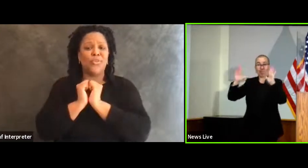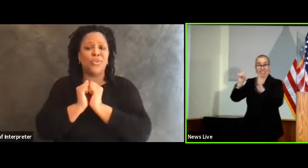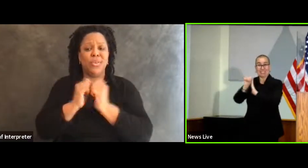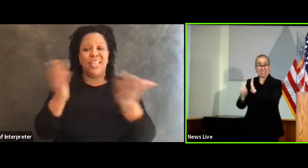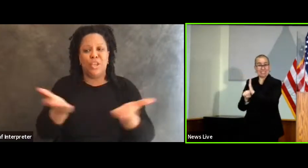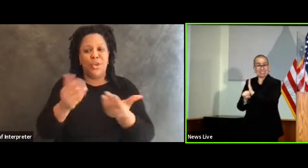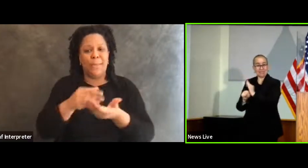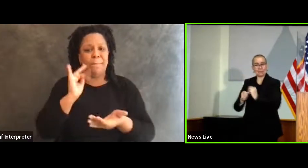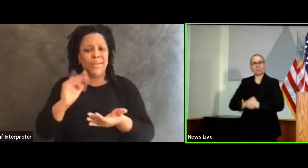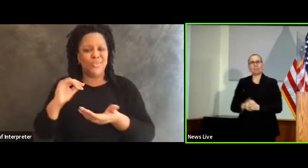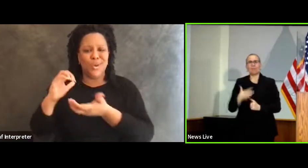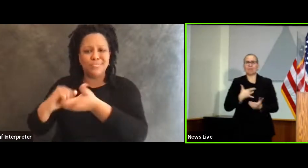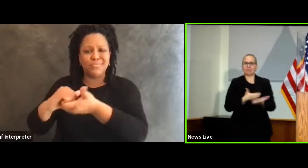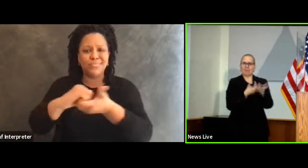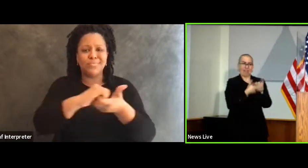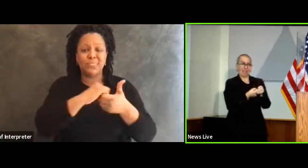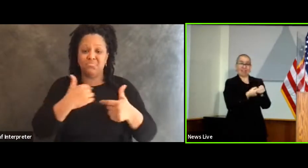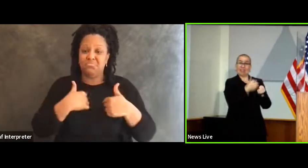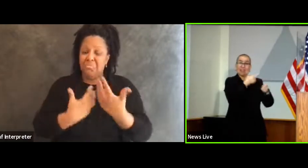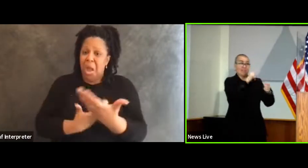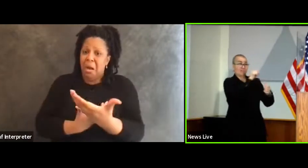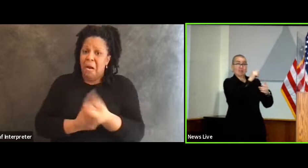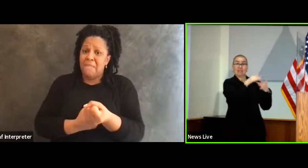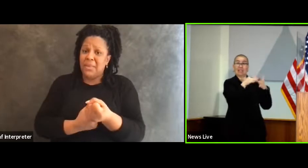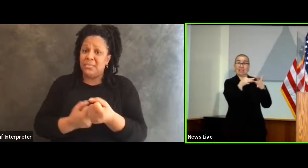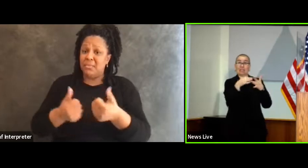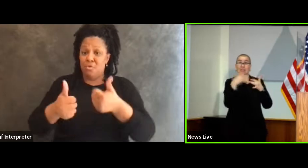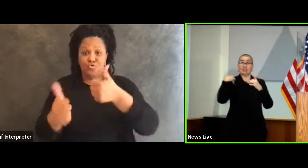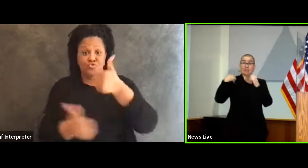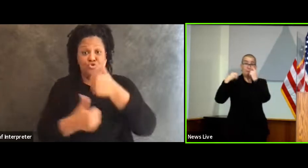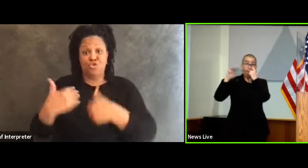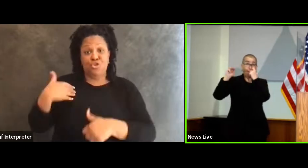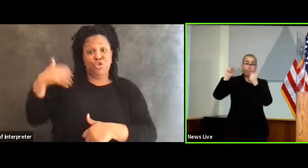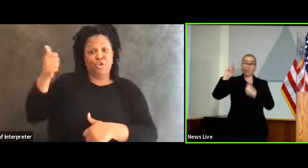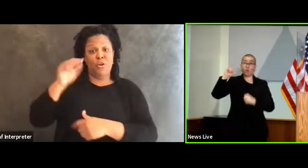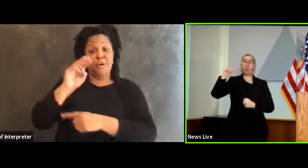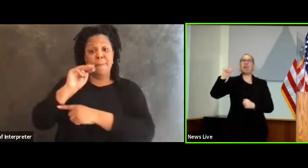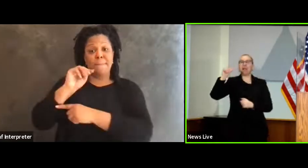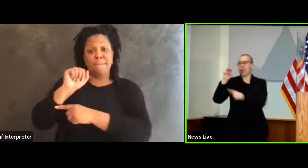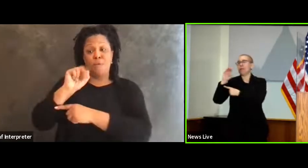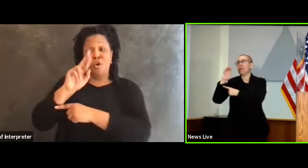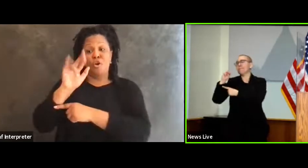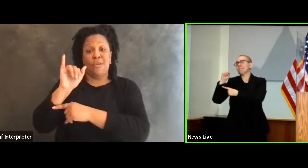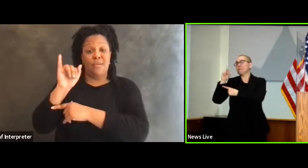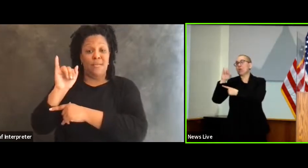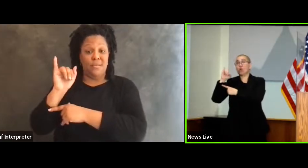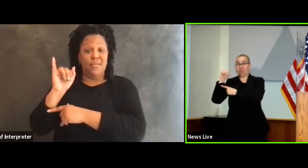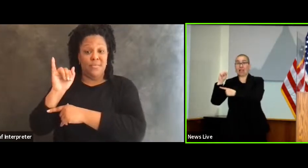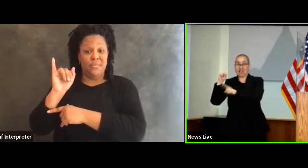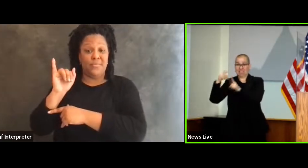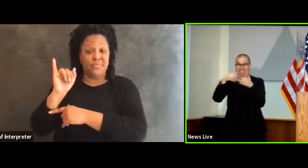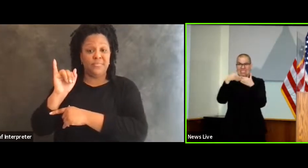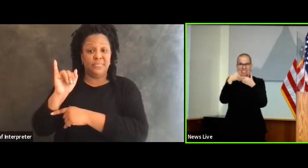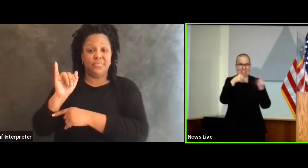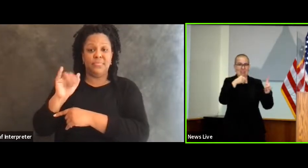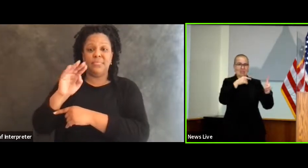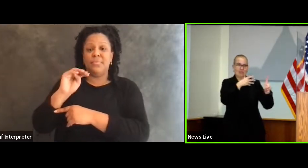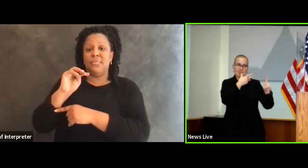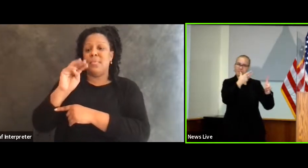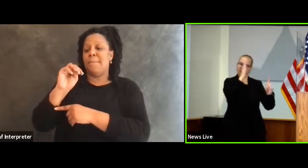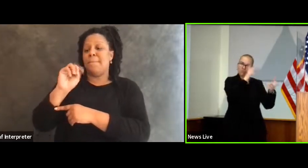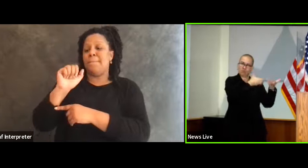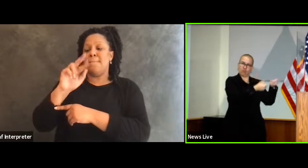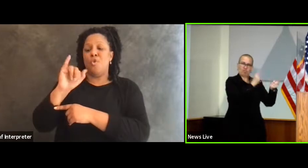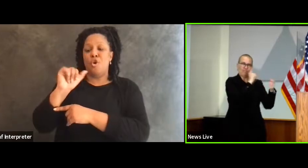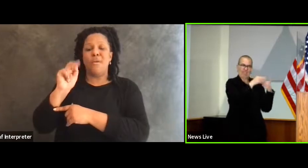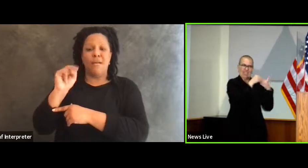the leadership of Chairs Mariani and Limmer, we can achieve this goal. May God heal our land. Right now, I'd